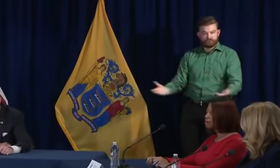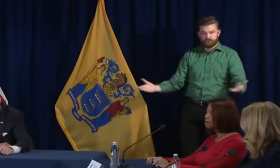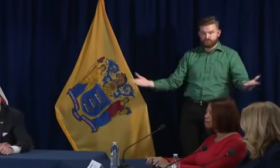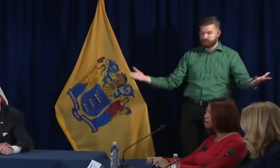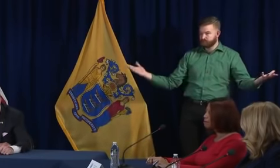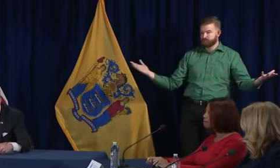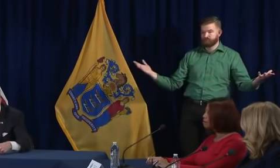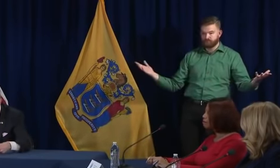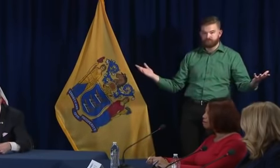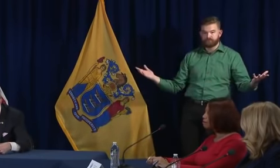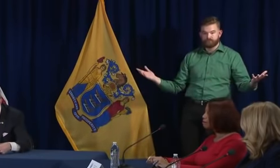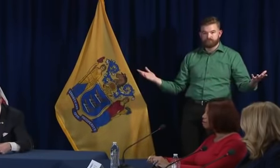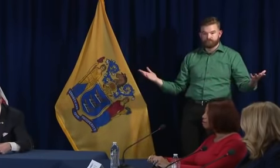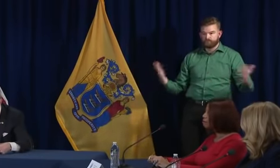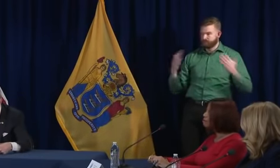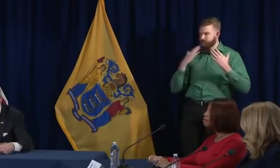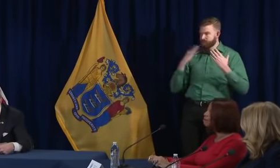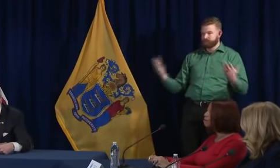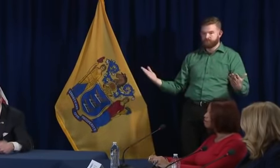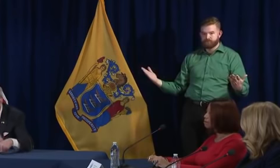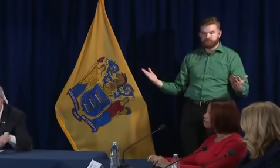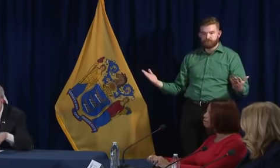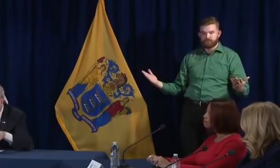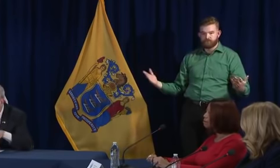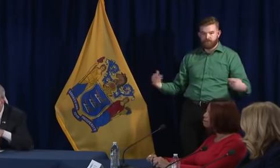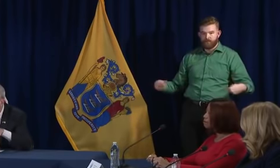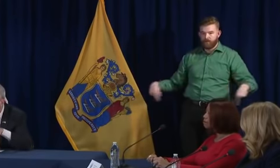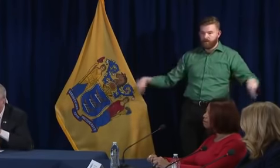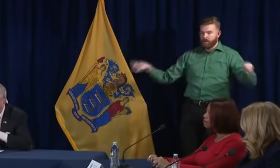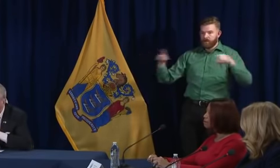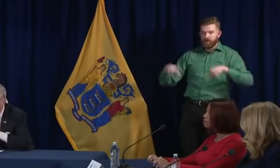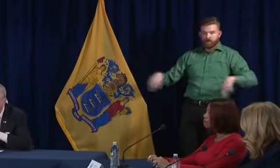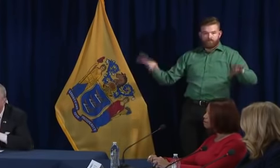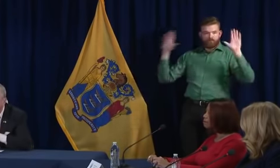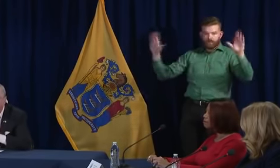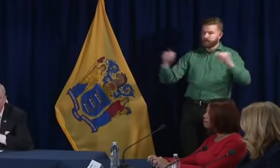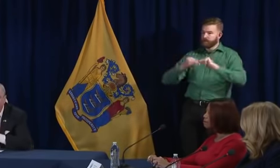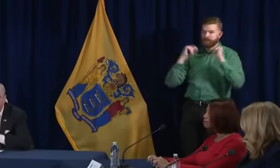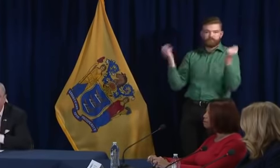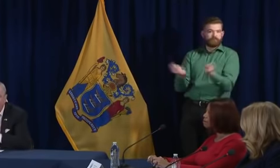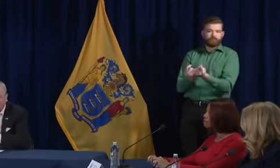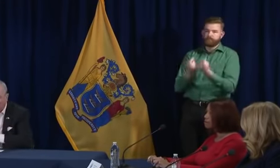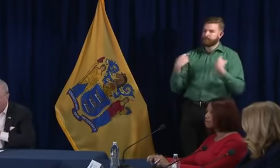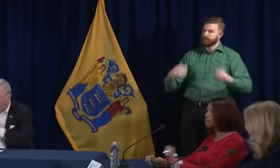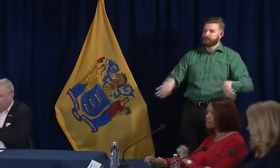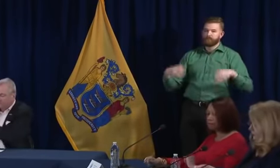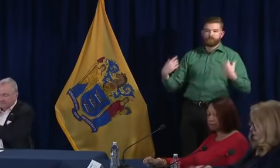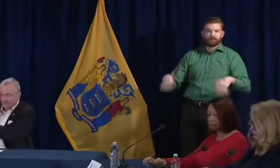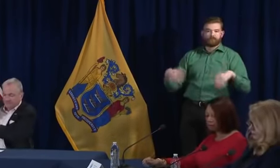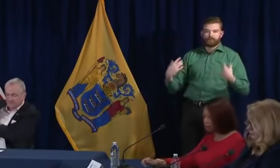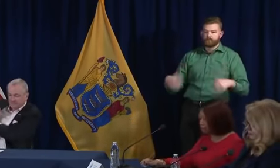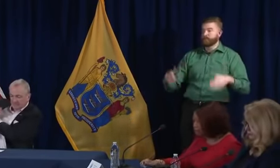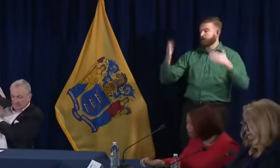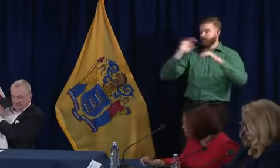and Judy and Ed and Chris and their extraordinary team at the Department of Health, God bless you all. We'll see you tomorrow.